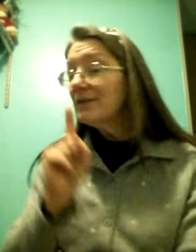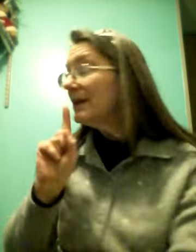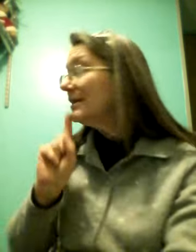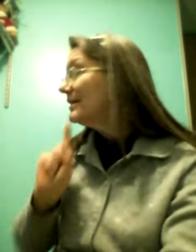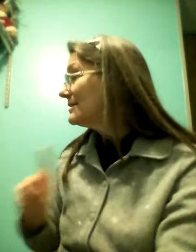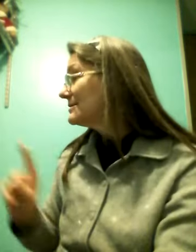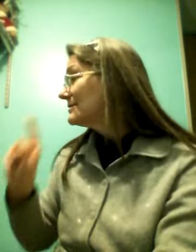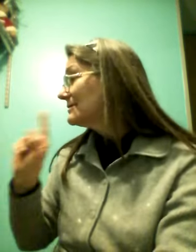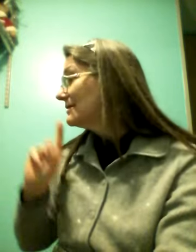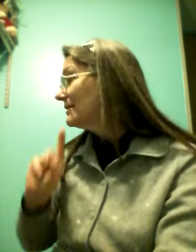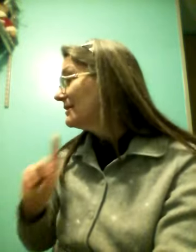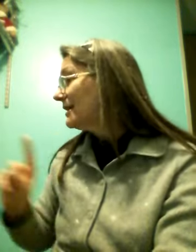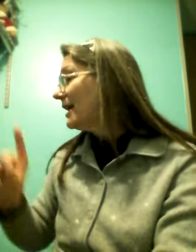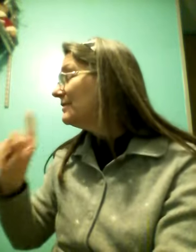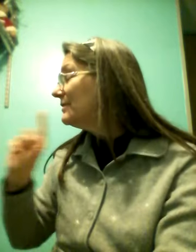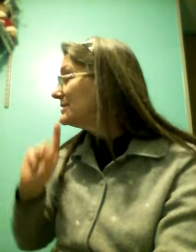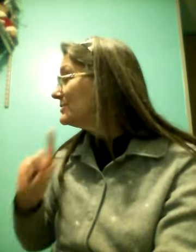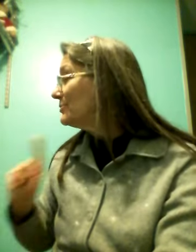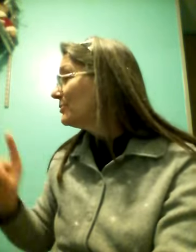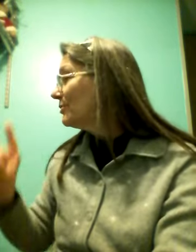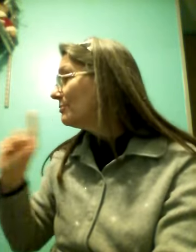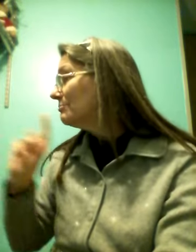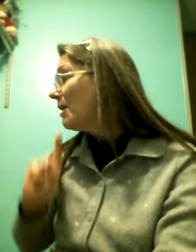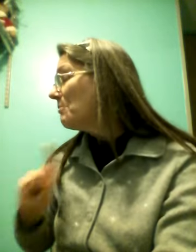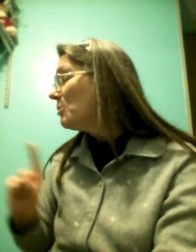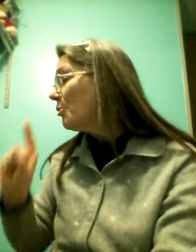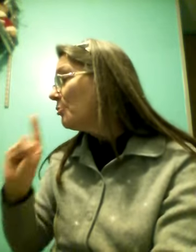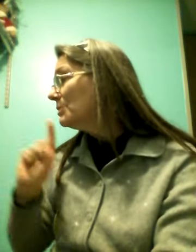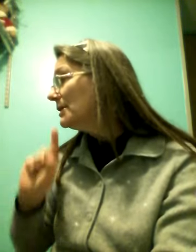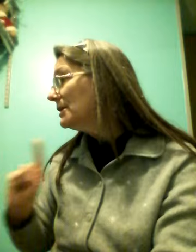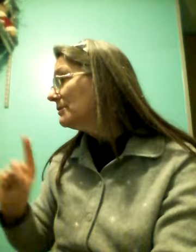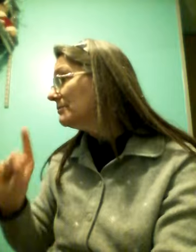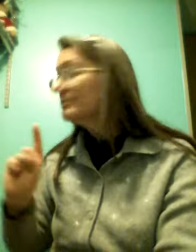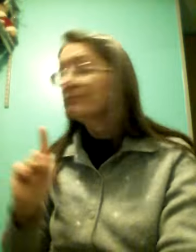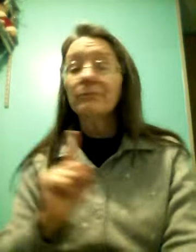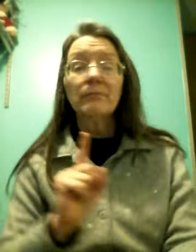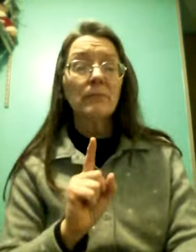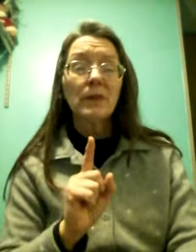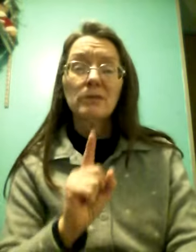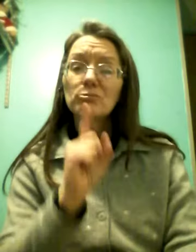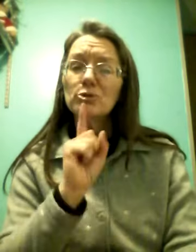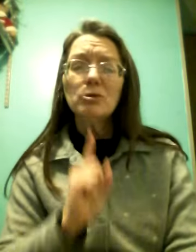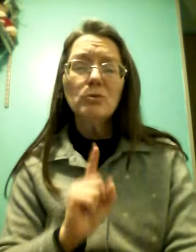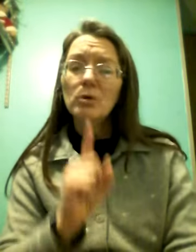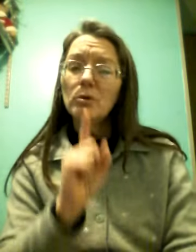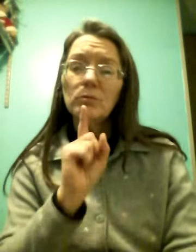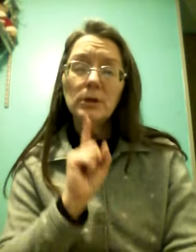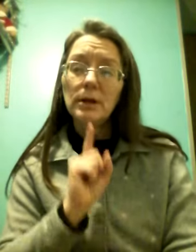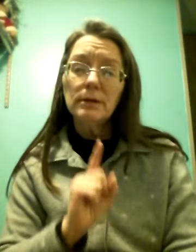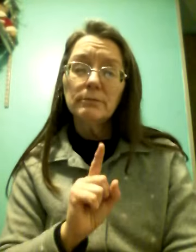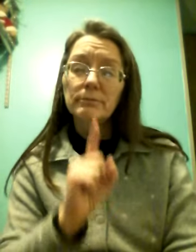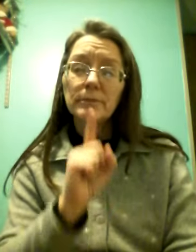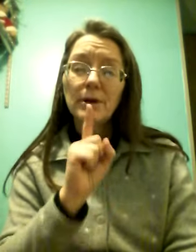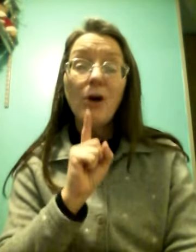like this, kind of in a circle. I'm lonely, so lonely. Almost